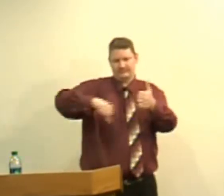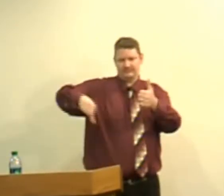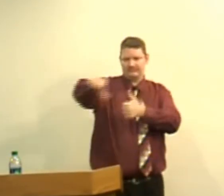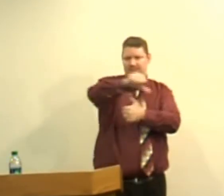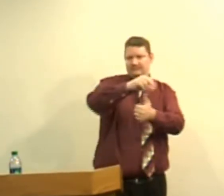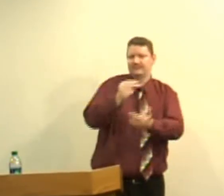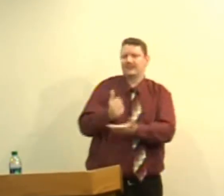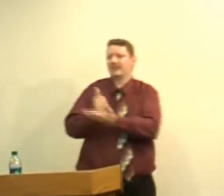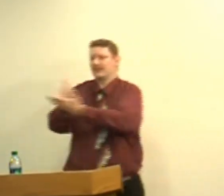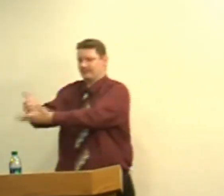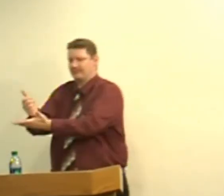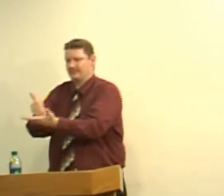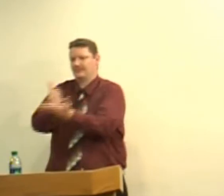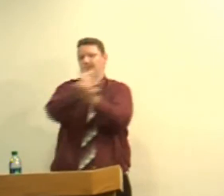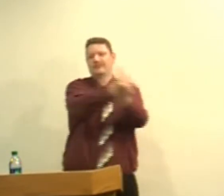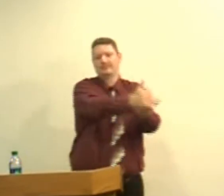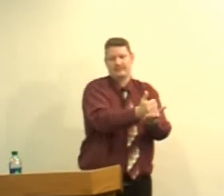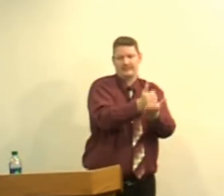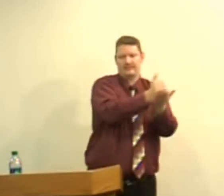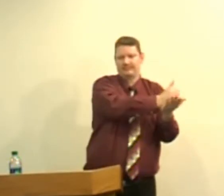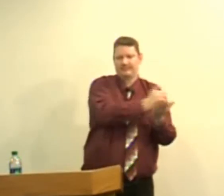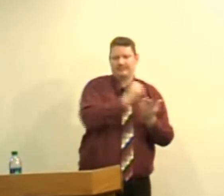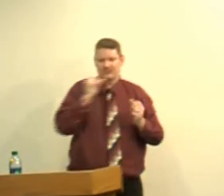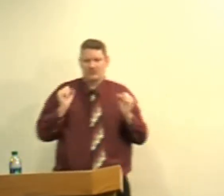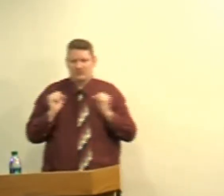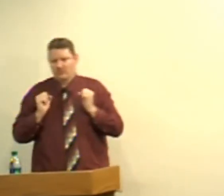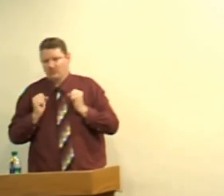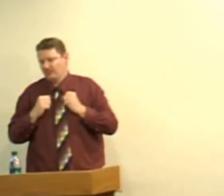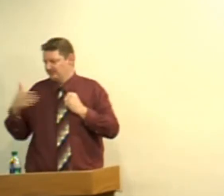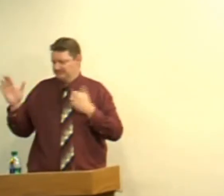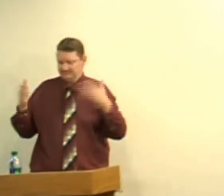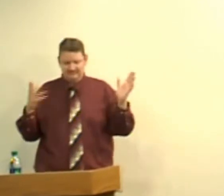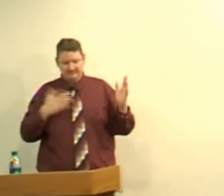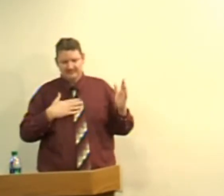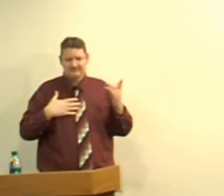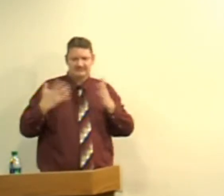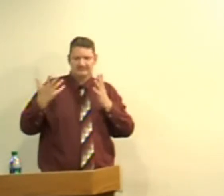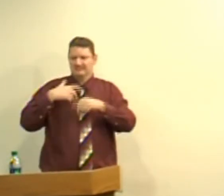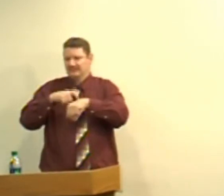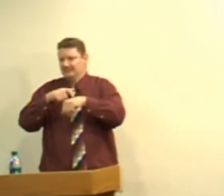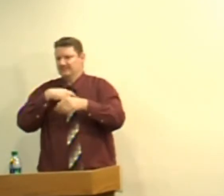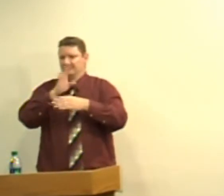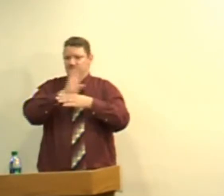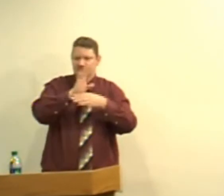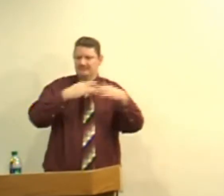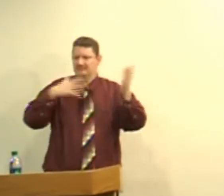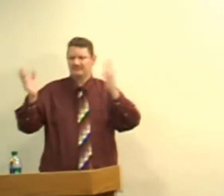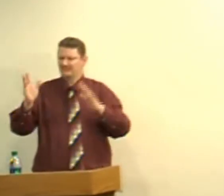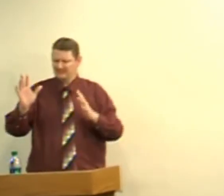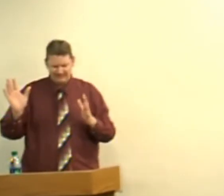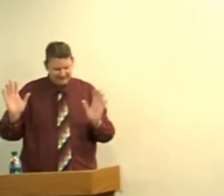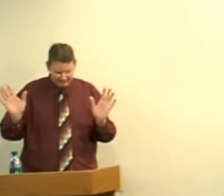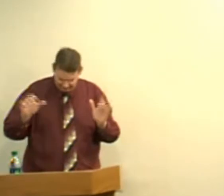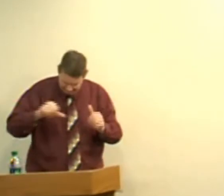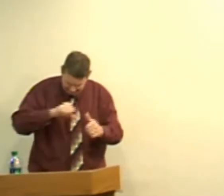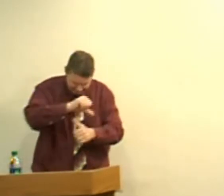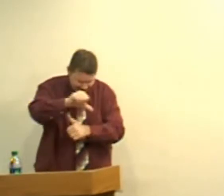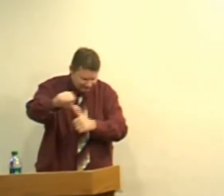This would mean to fellowship and to help one another. Not to be a cold person and to just go about their own